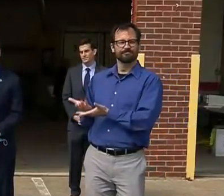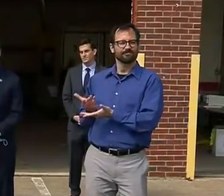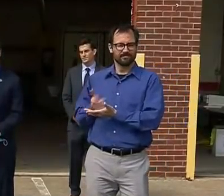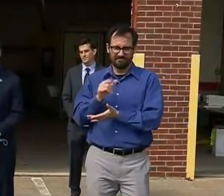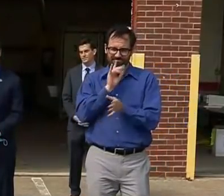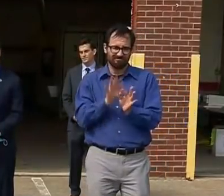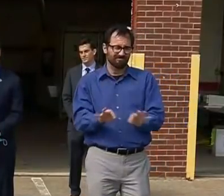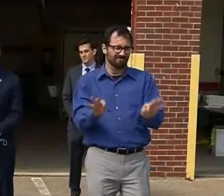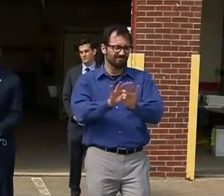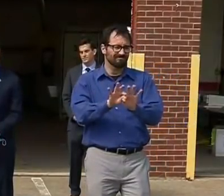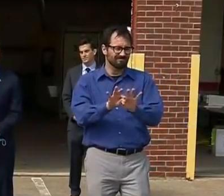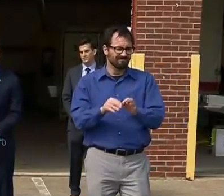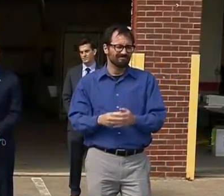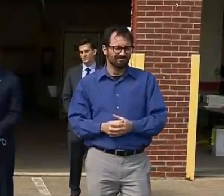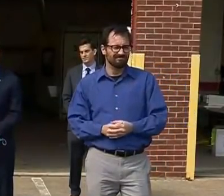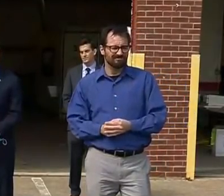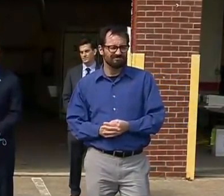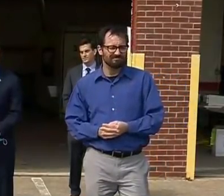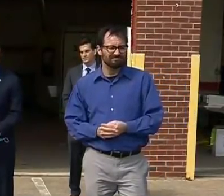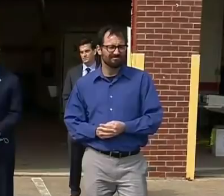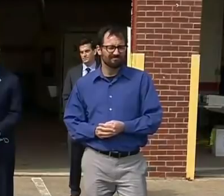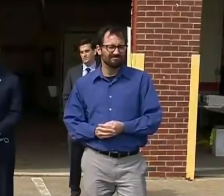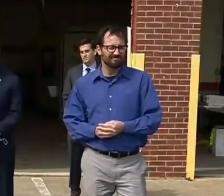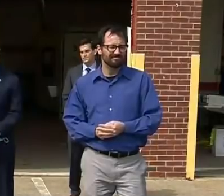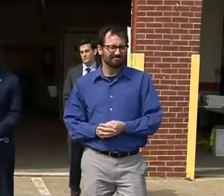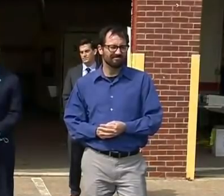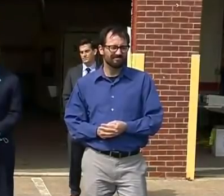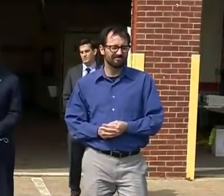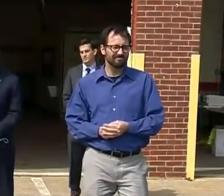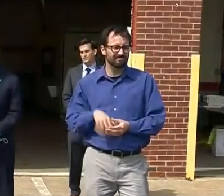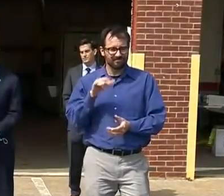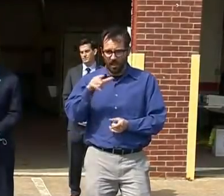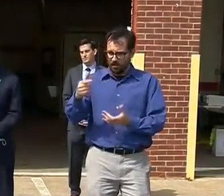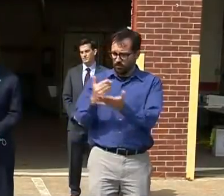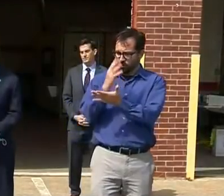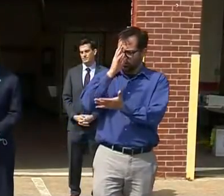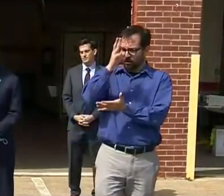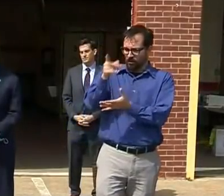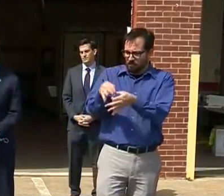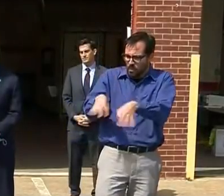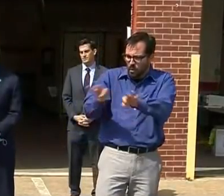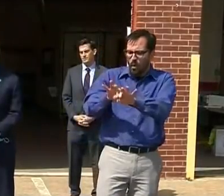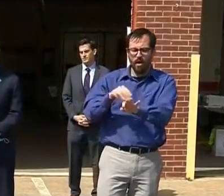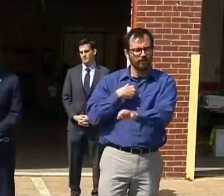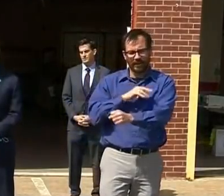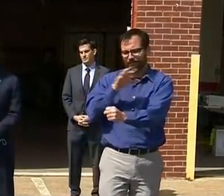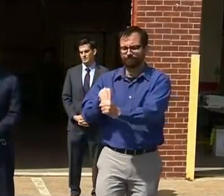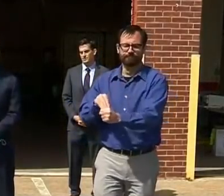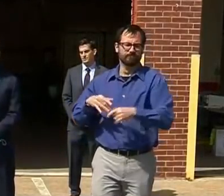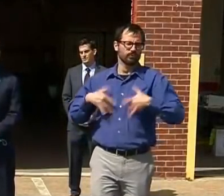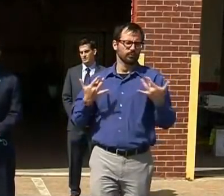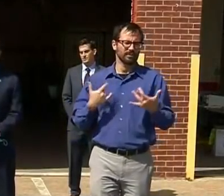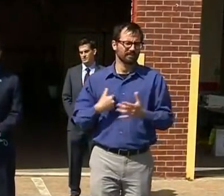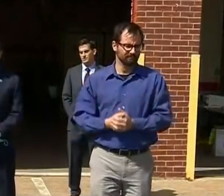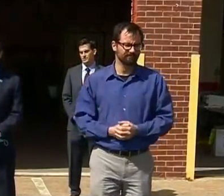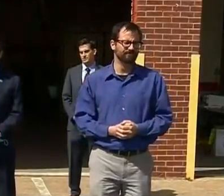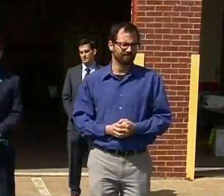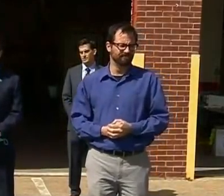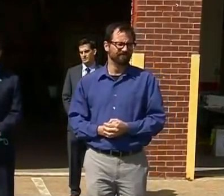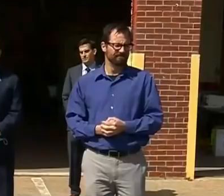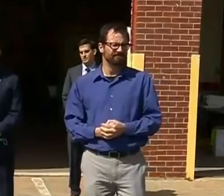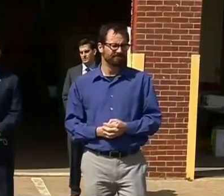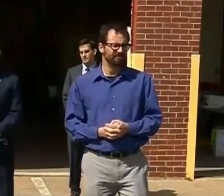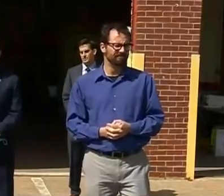has embarked in this area. We currently require, according to Dr. Benninger, now it's gone up to about 25,000 masks a